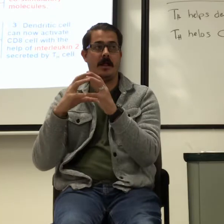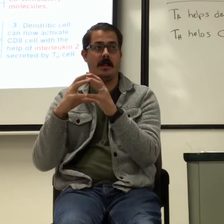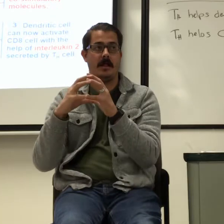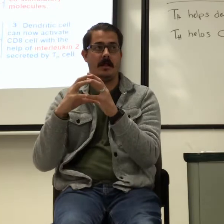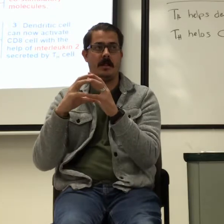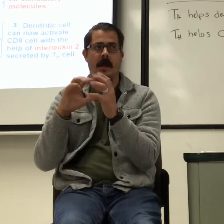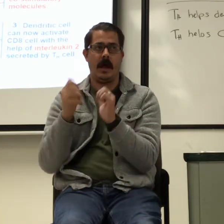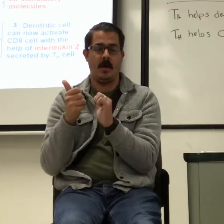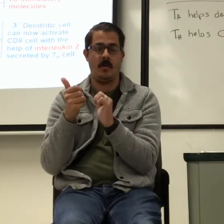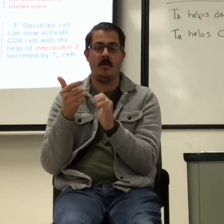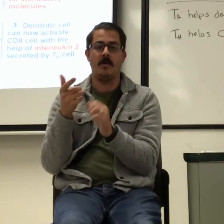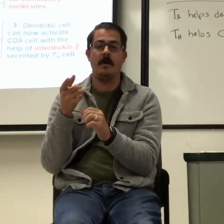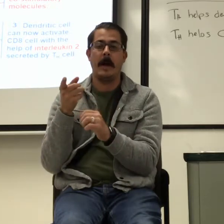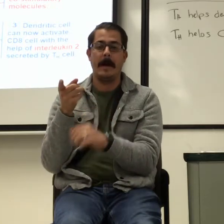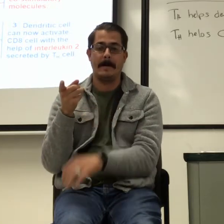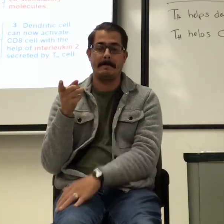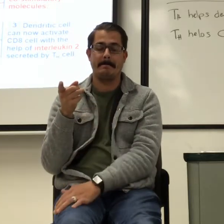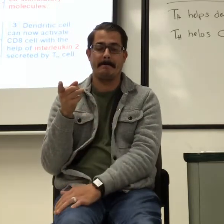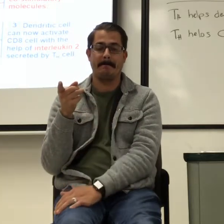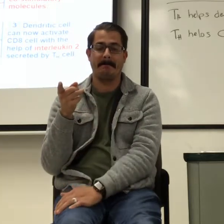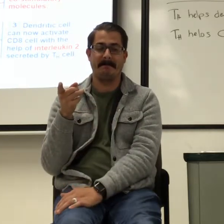by